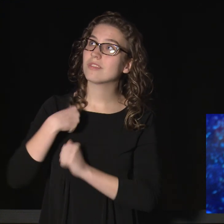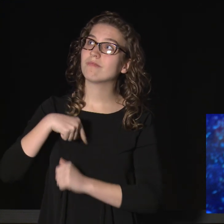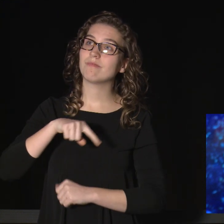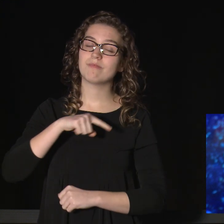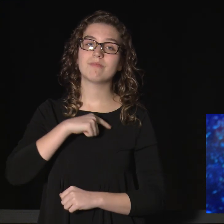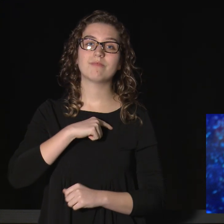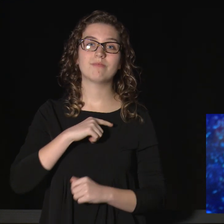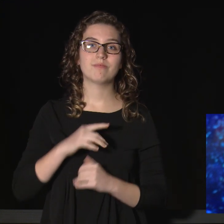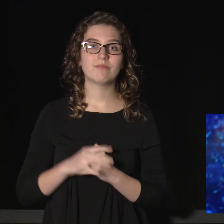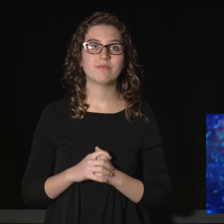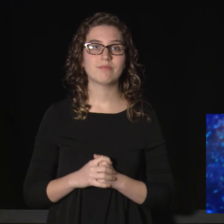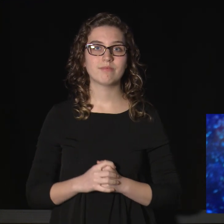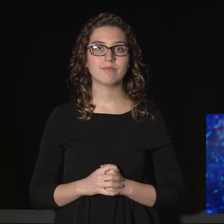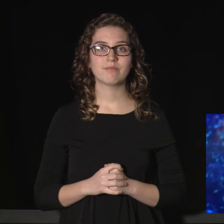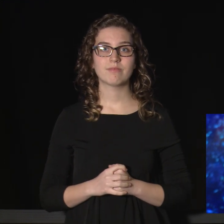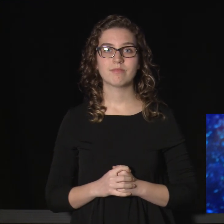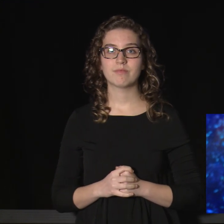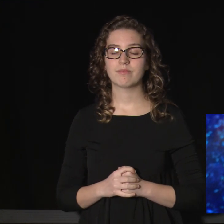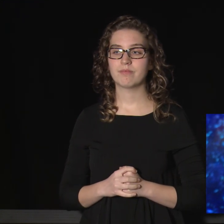and gives us